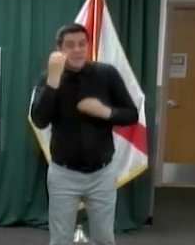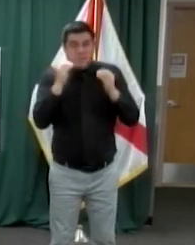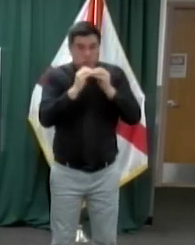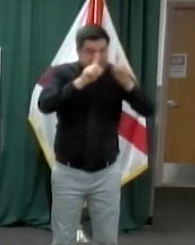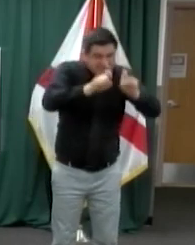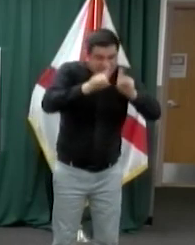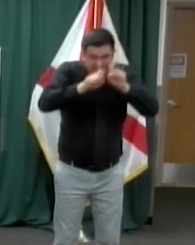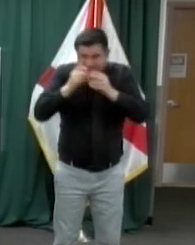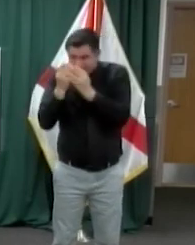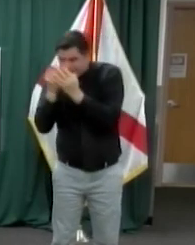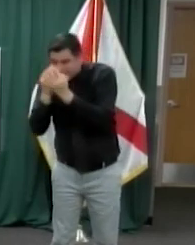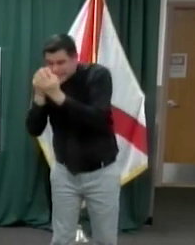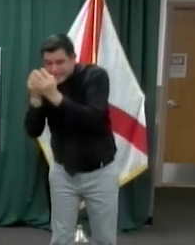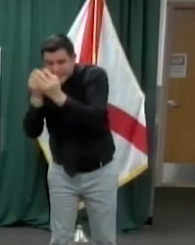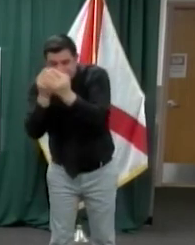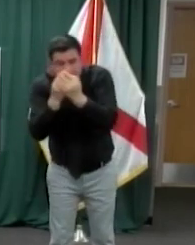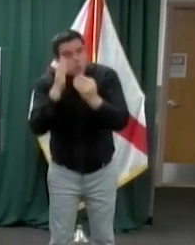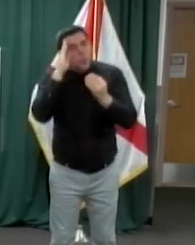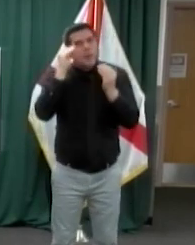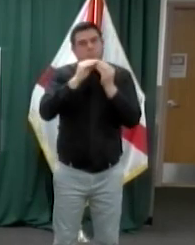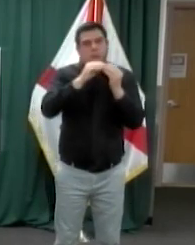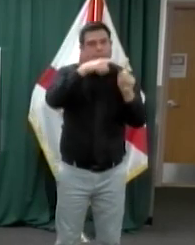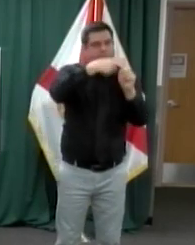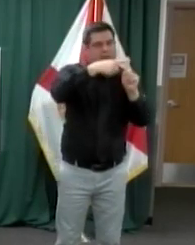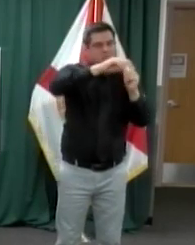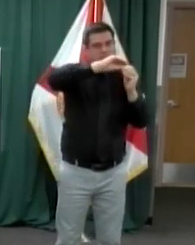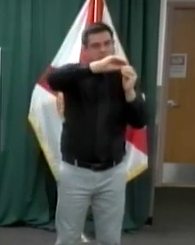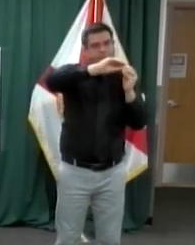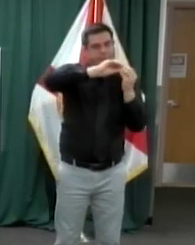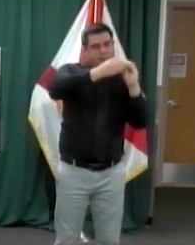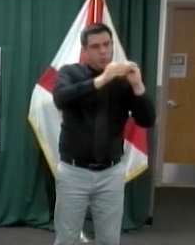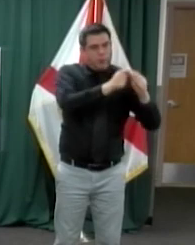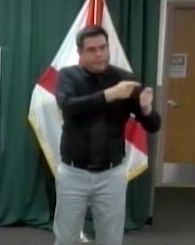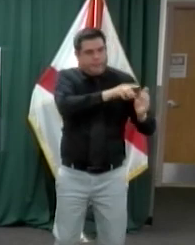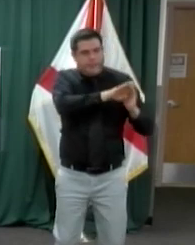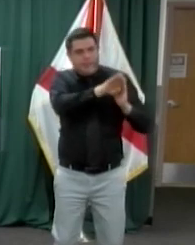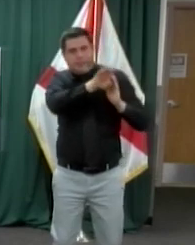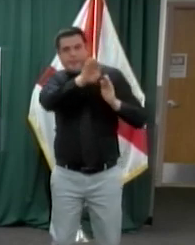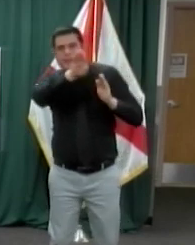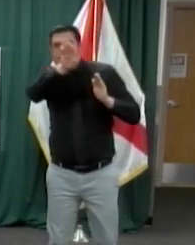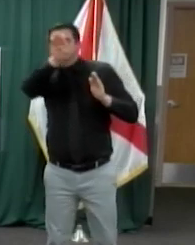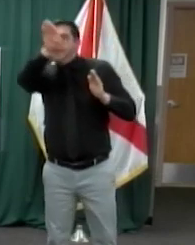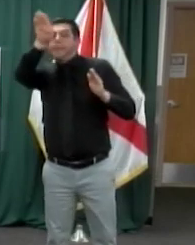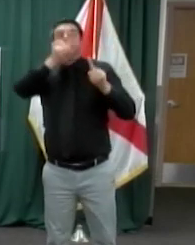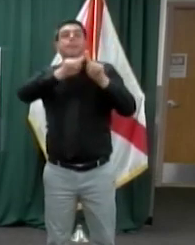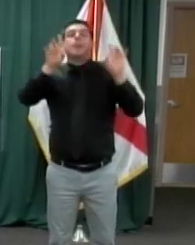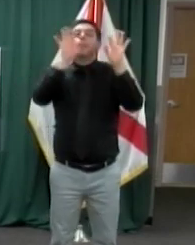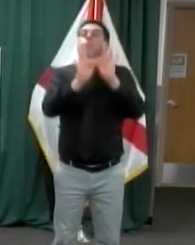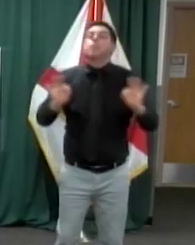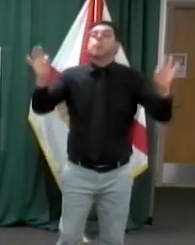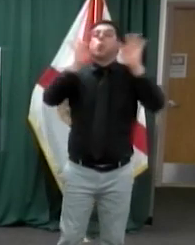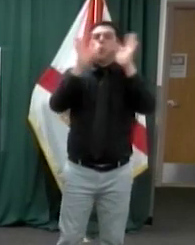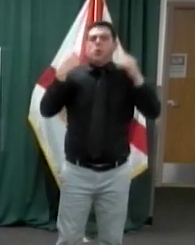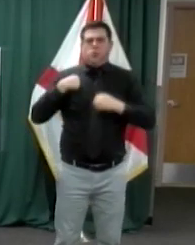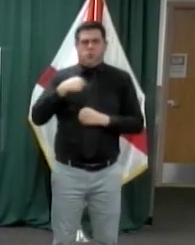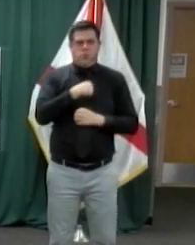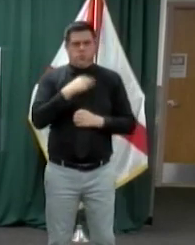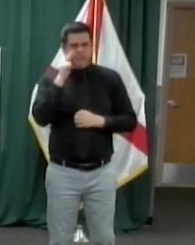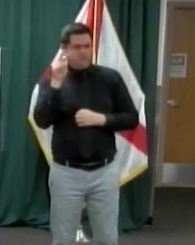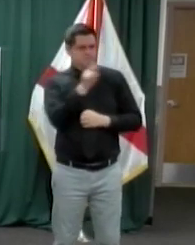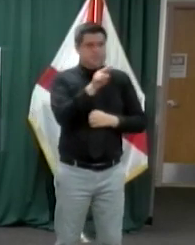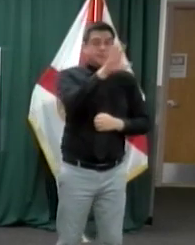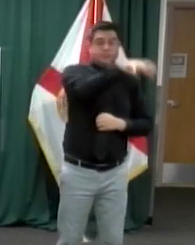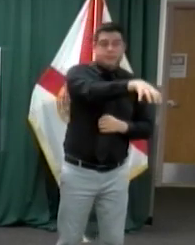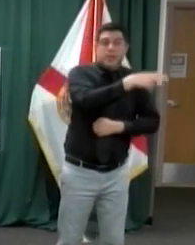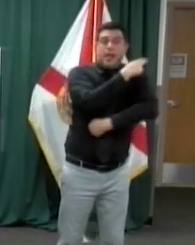have to focus on is the hospital loads. How many people are actually going to the hospital? As you've seen, as